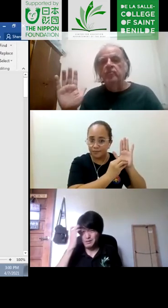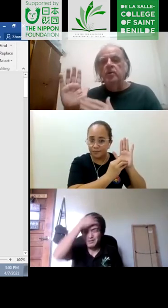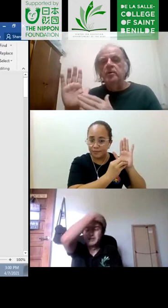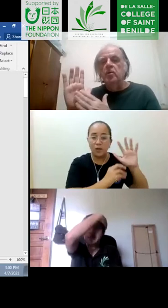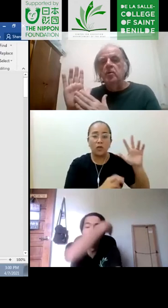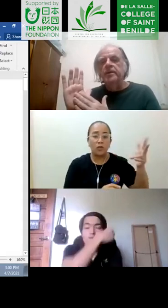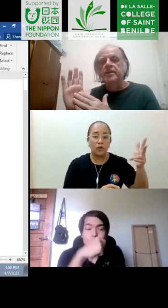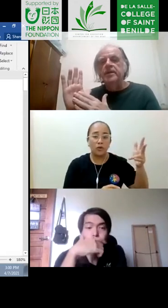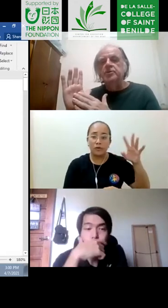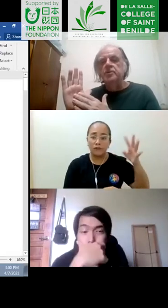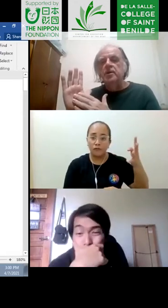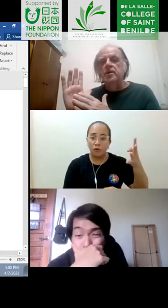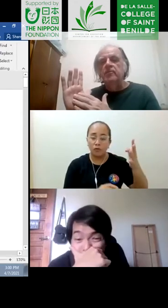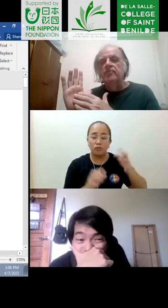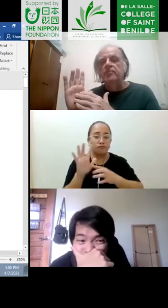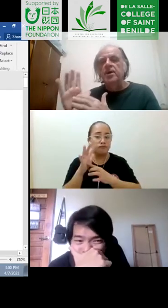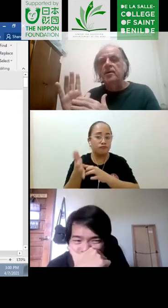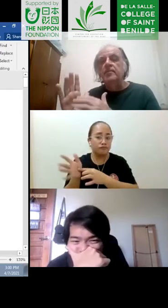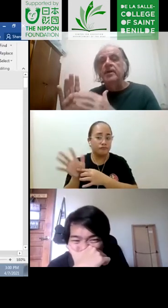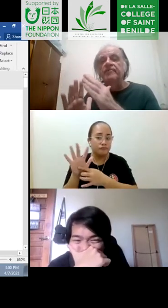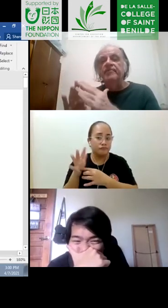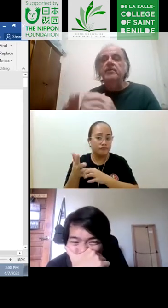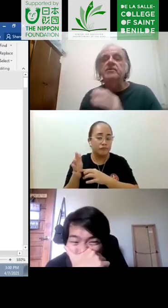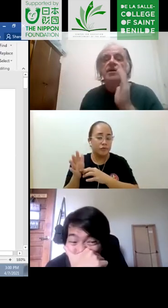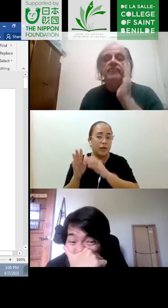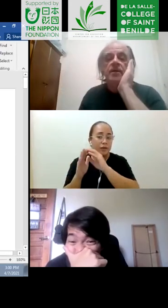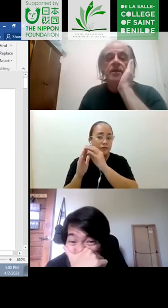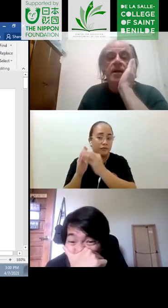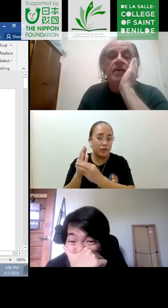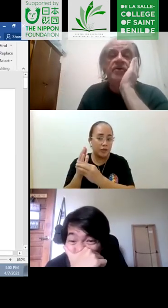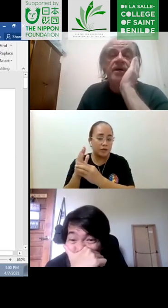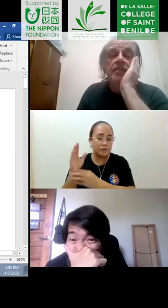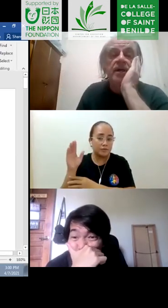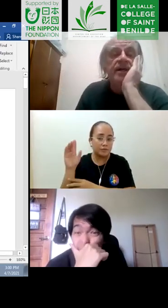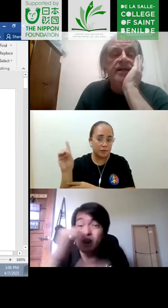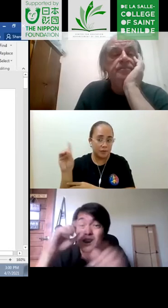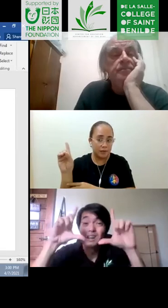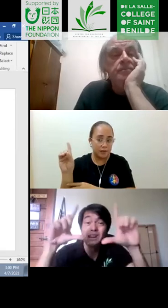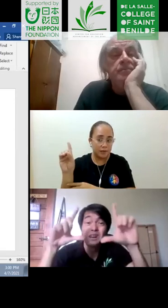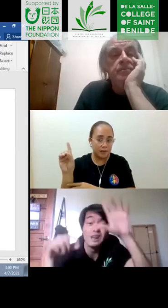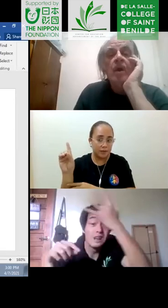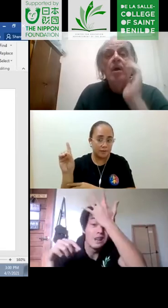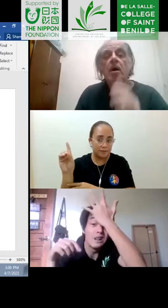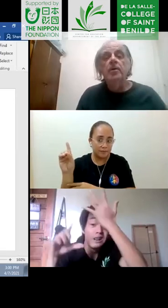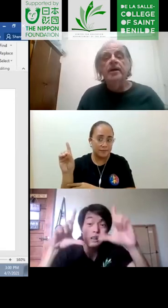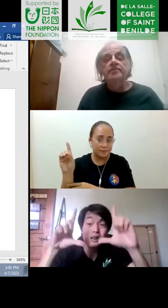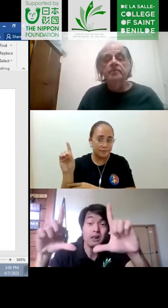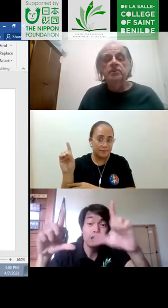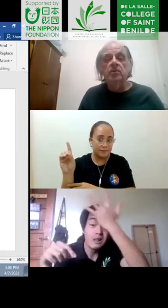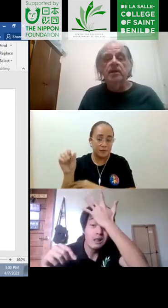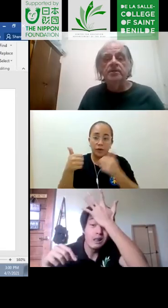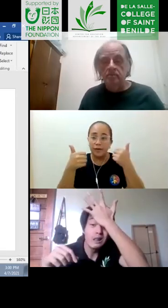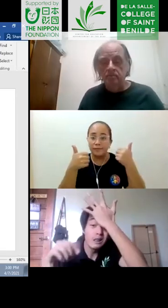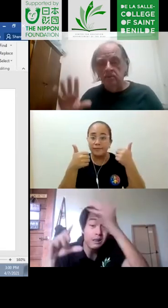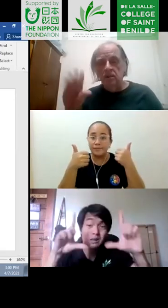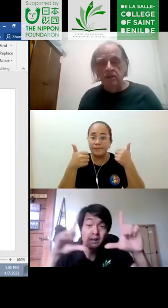Third and fourth, orientation of the palm and fingers of the dominant hand. Okay,